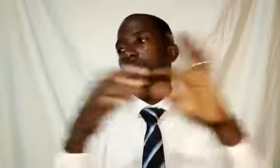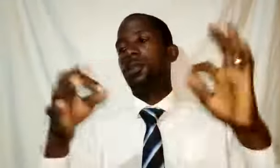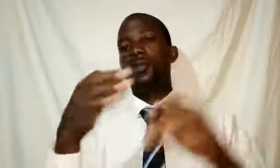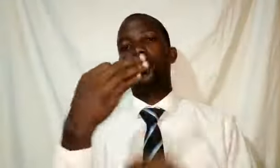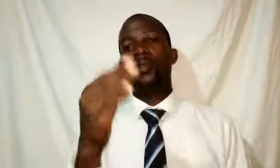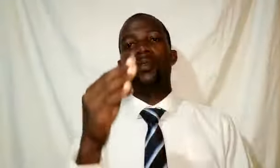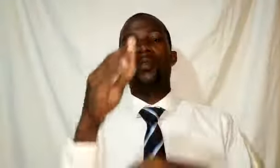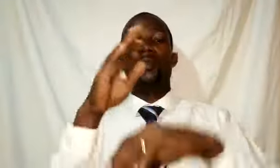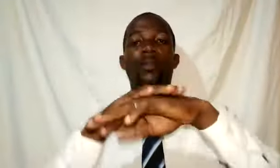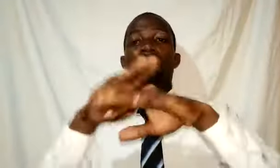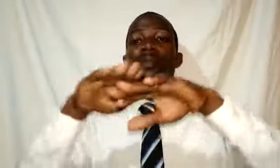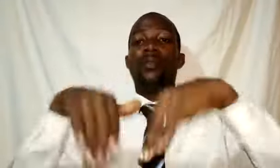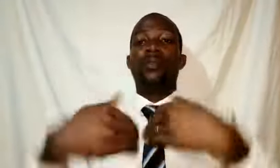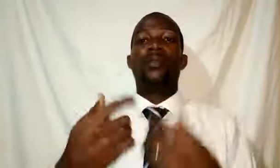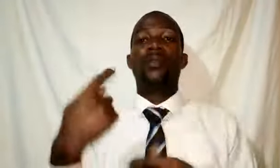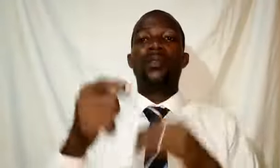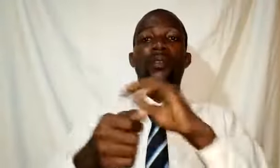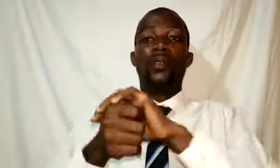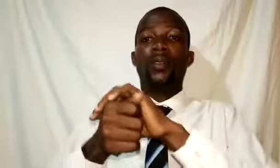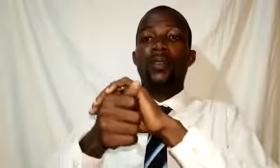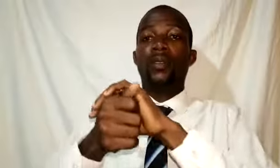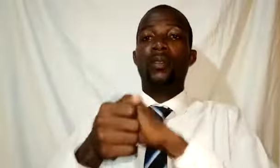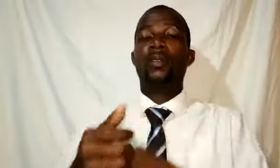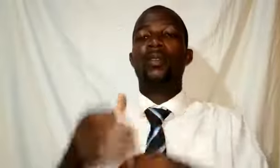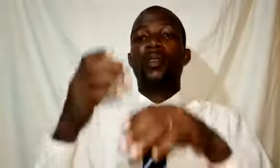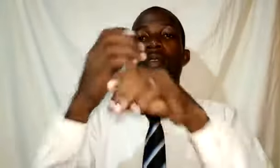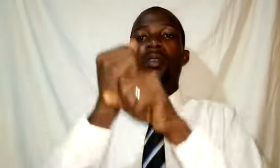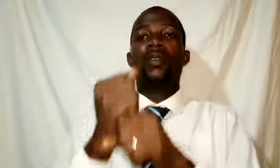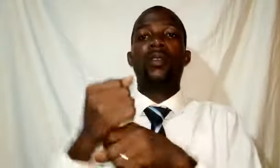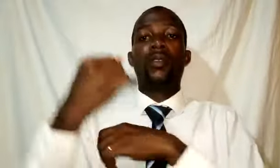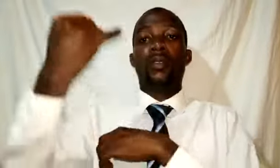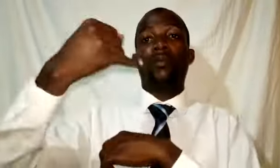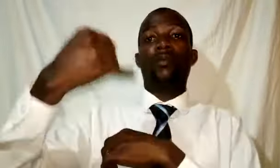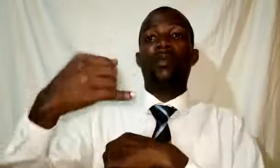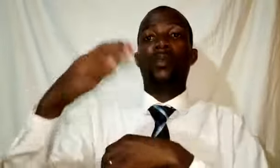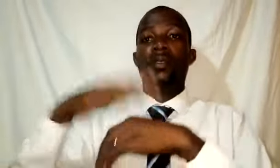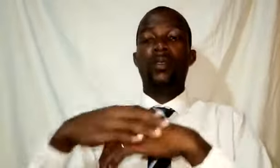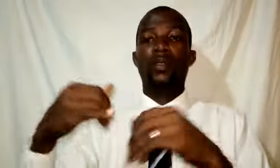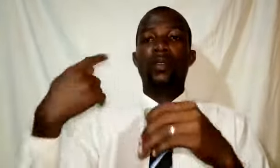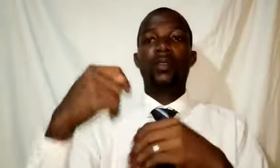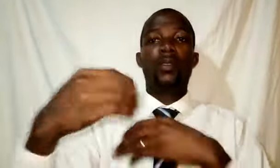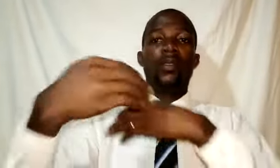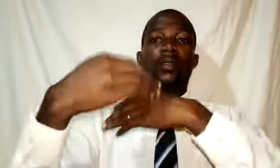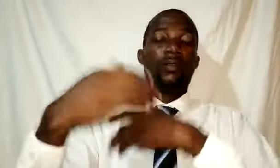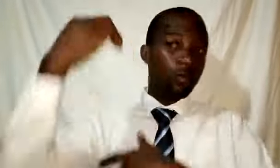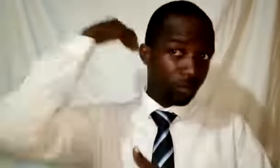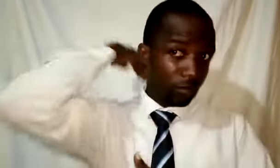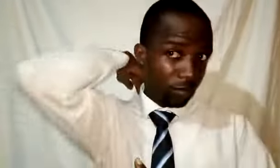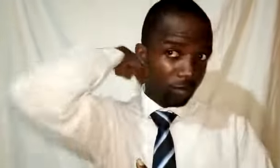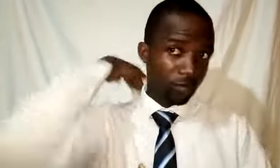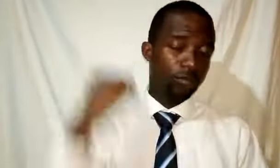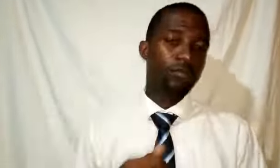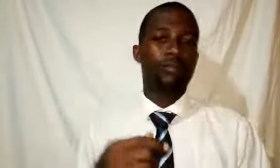on how the tortoise got the pattern on its shell. Let us